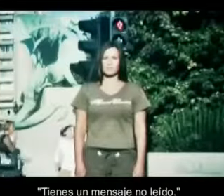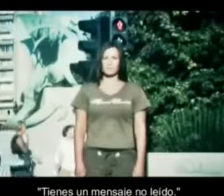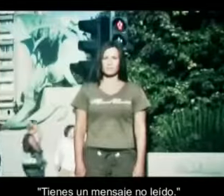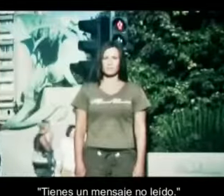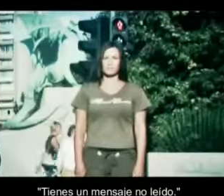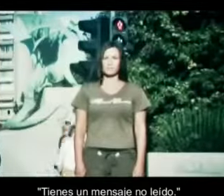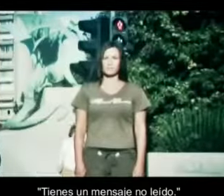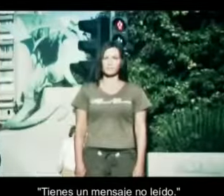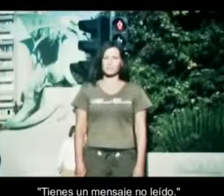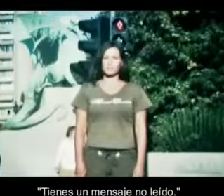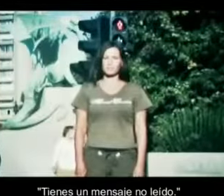have one unread message.